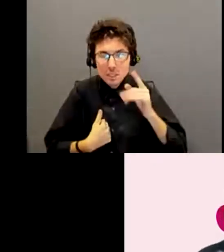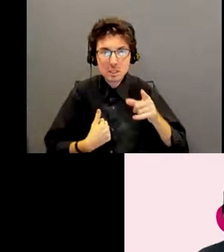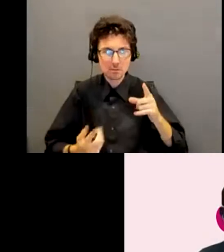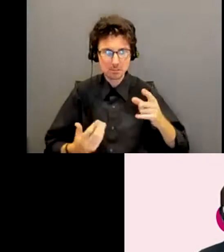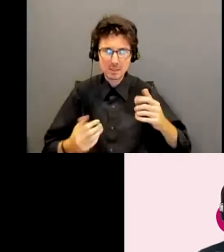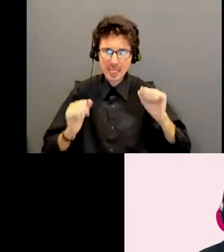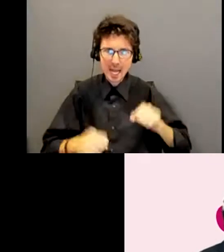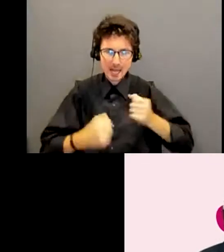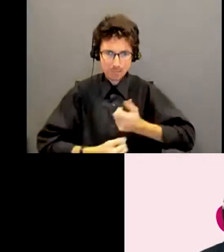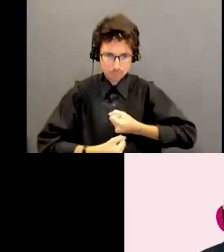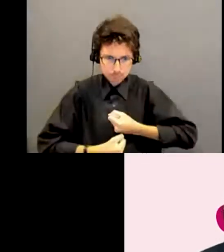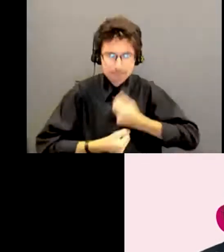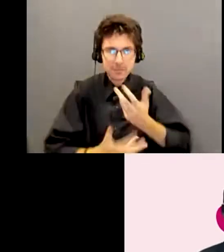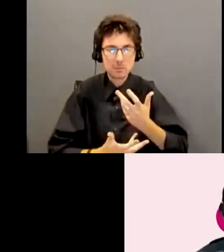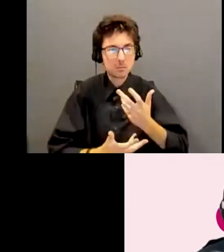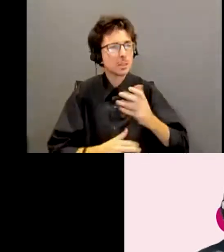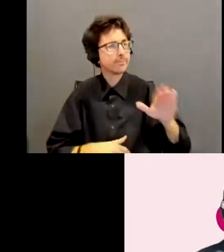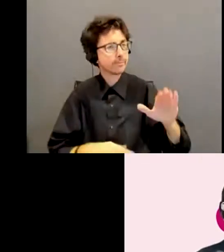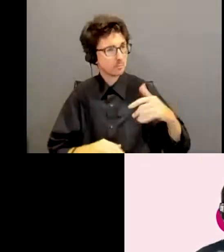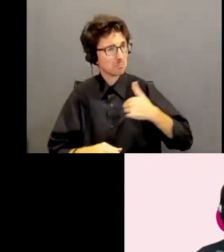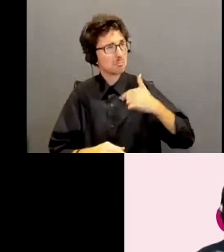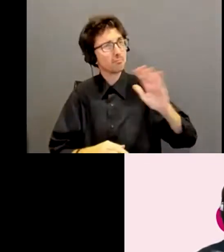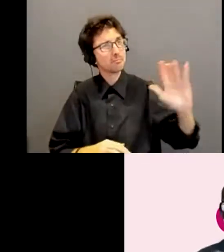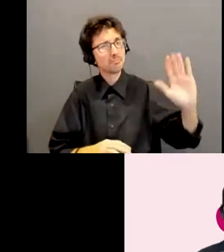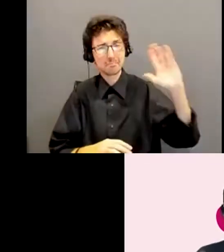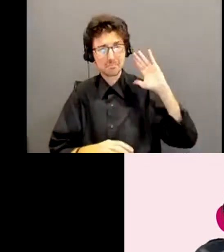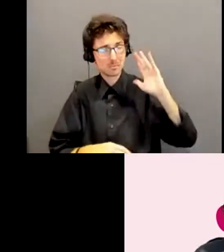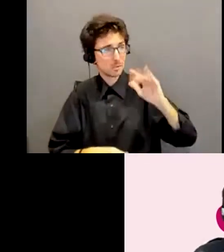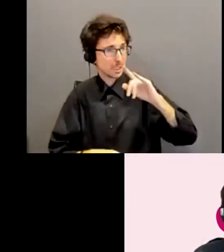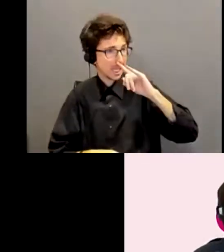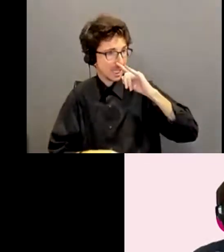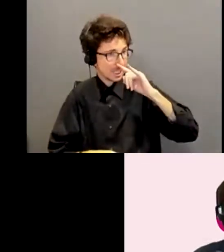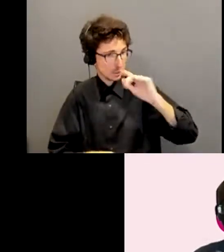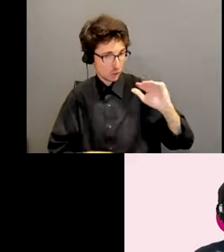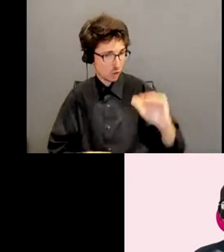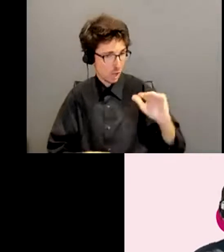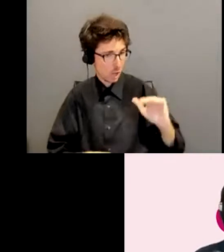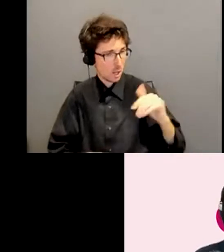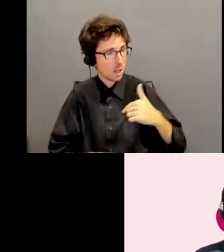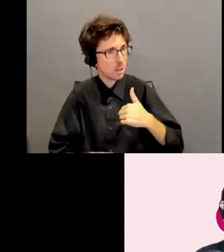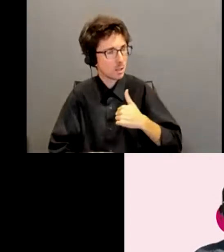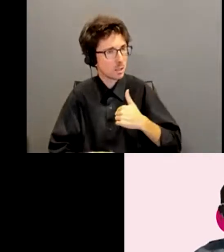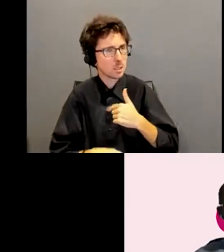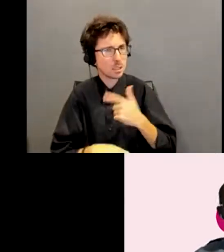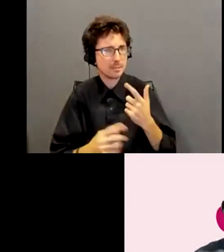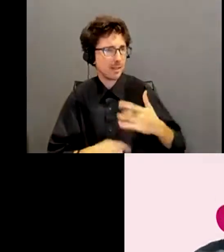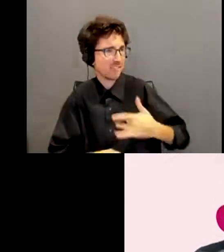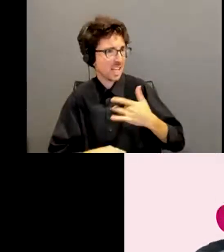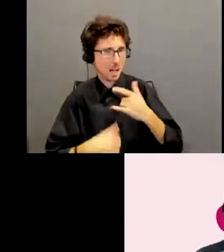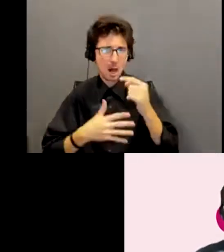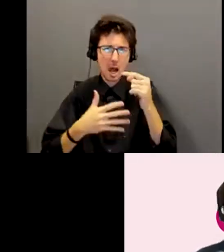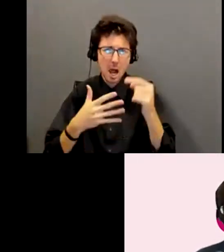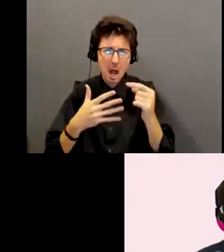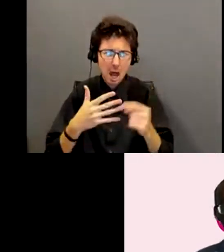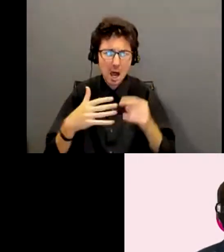how we felt when we was kids in some of various situations. And therefore we can help them to raise